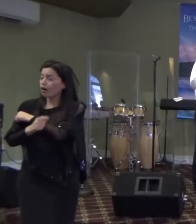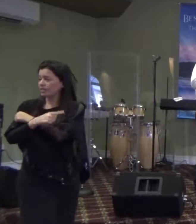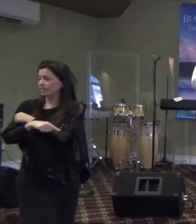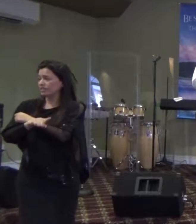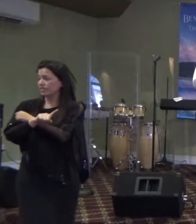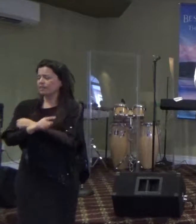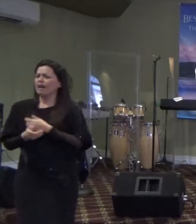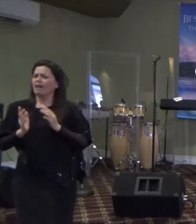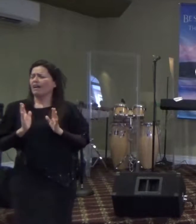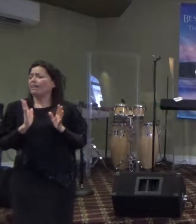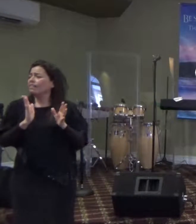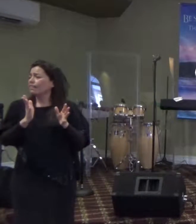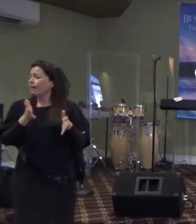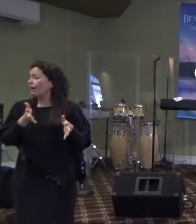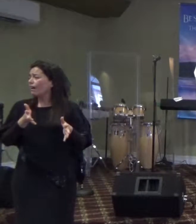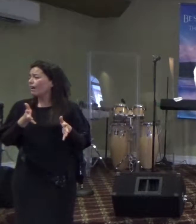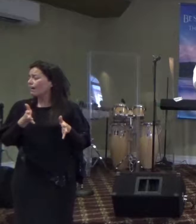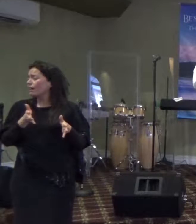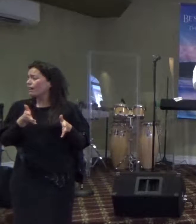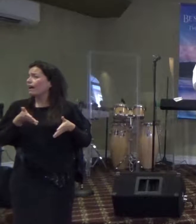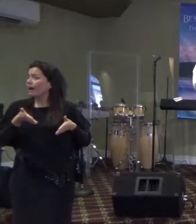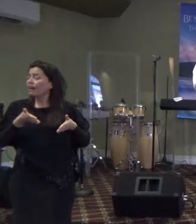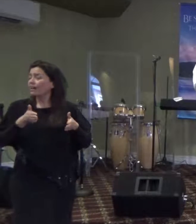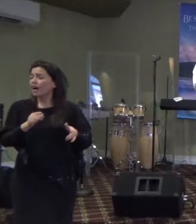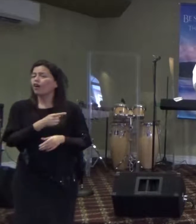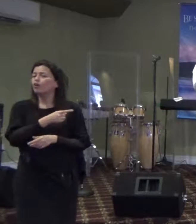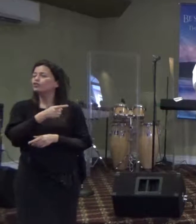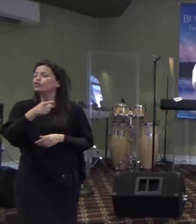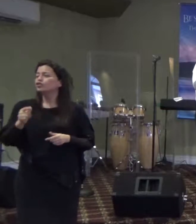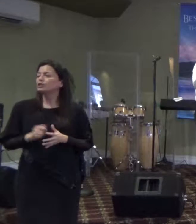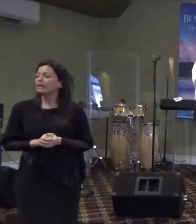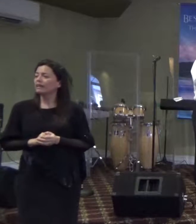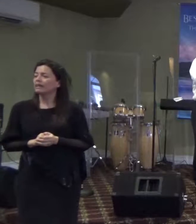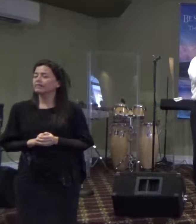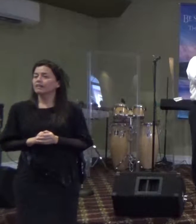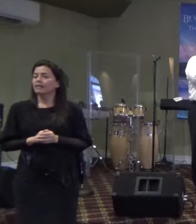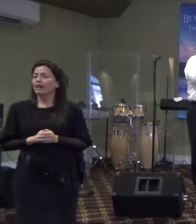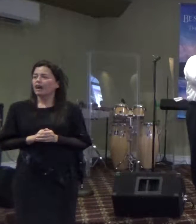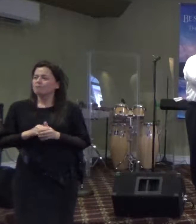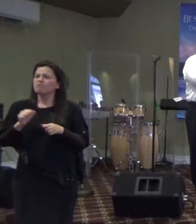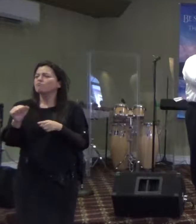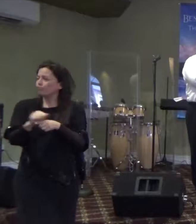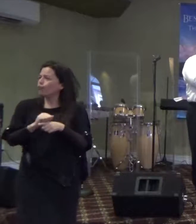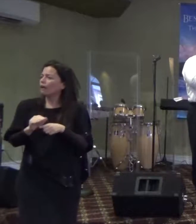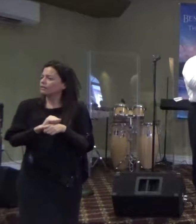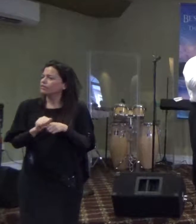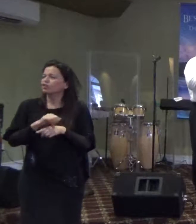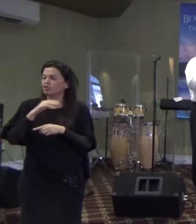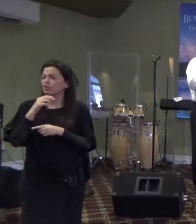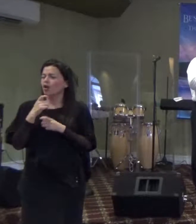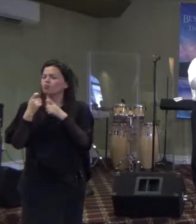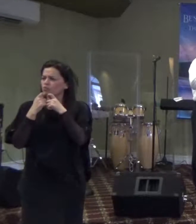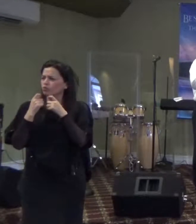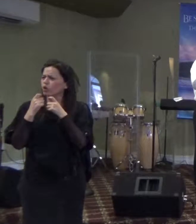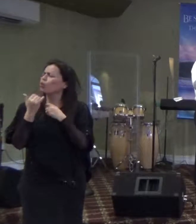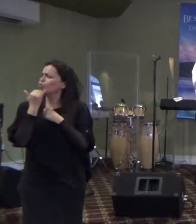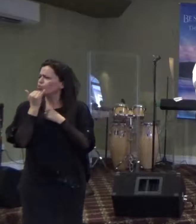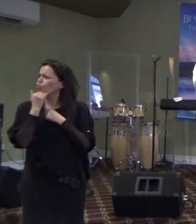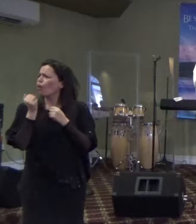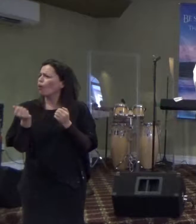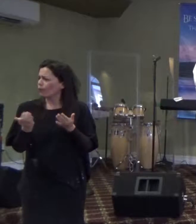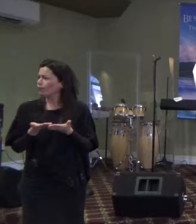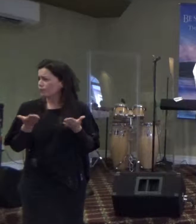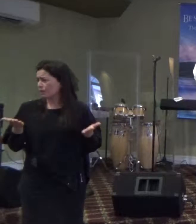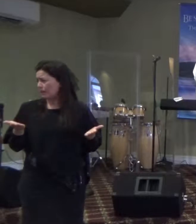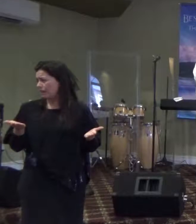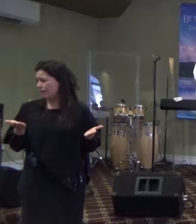to reprobada, a reprobate mind, porque el hombre sacó a Dios because man took God out, y Dios también lo entregó